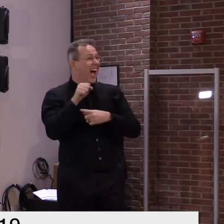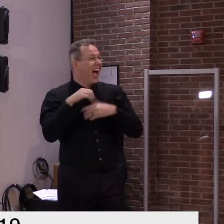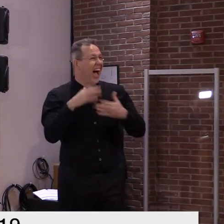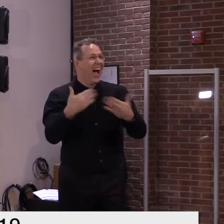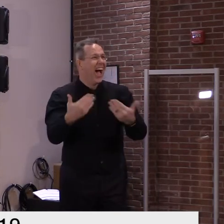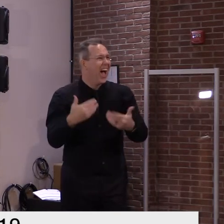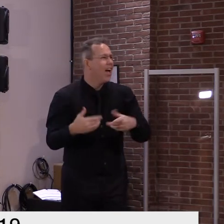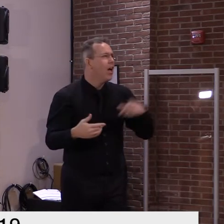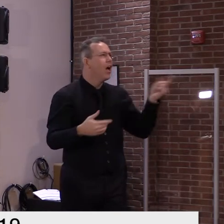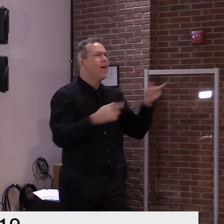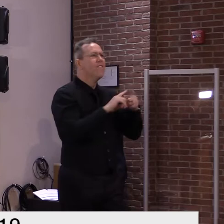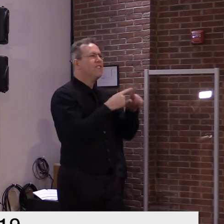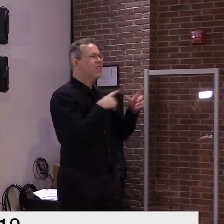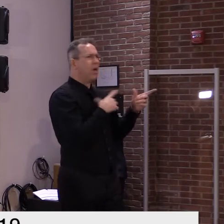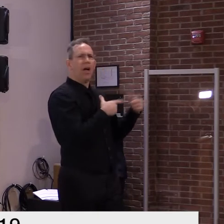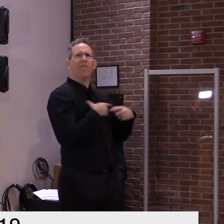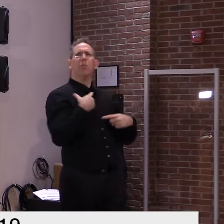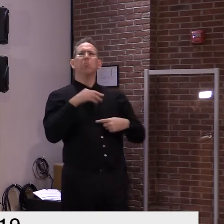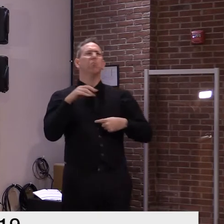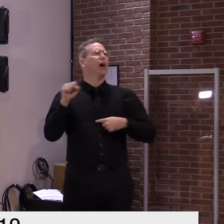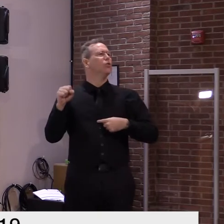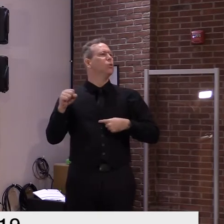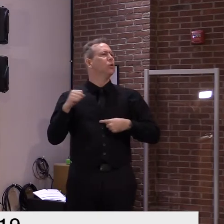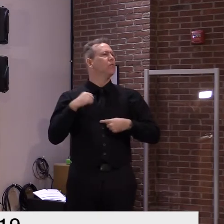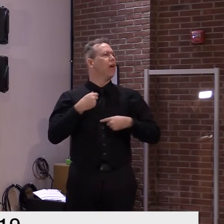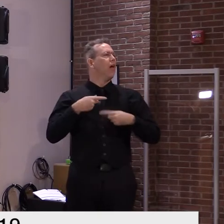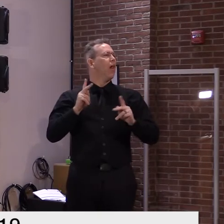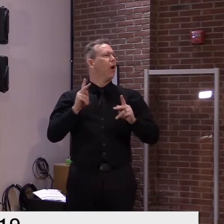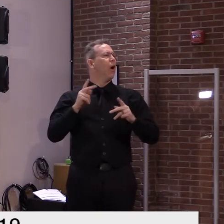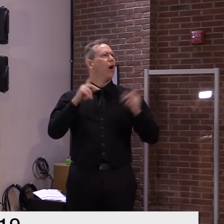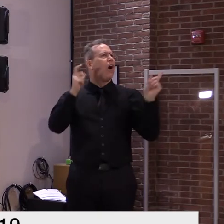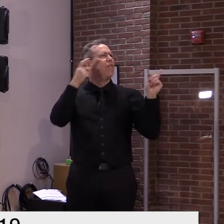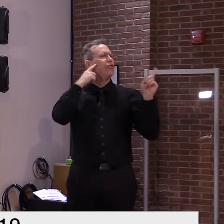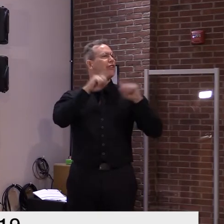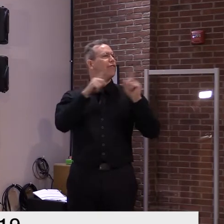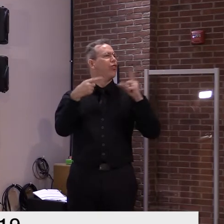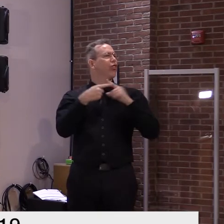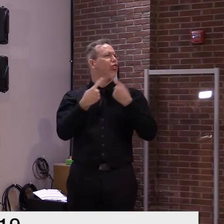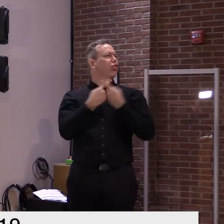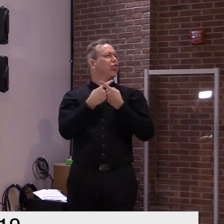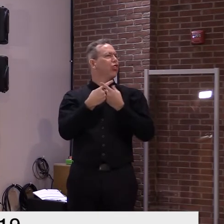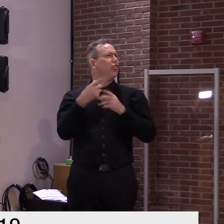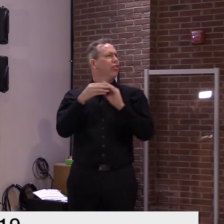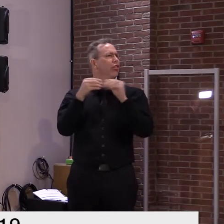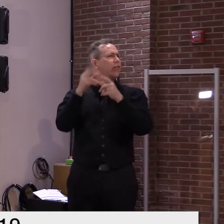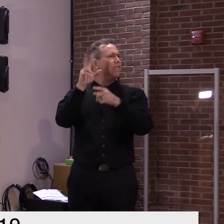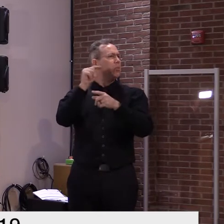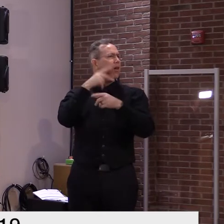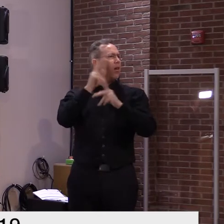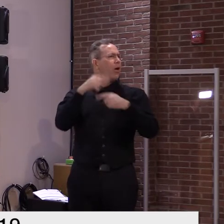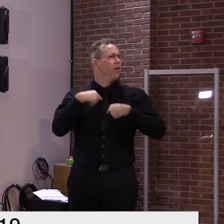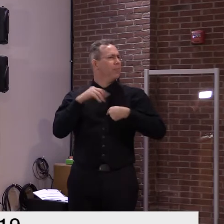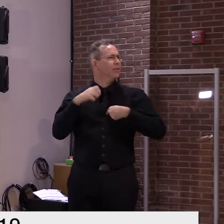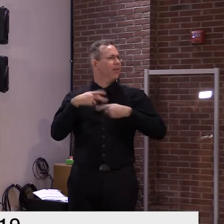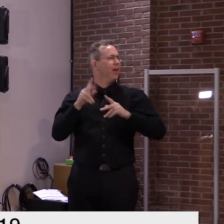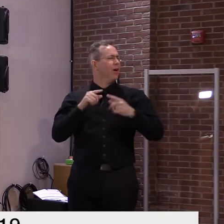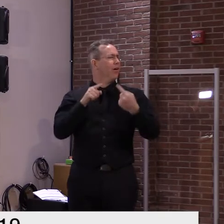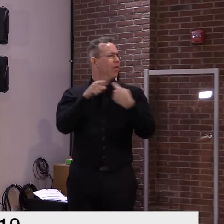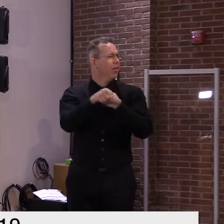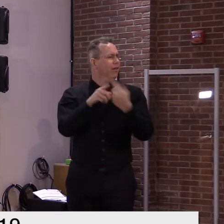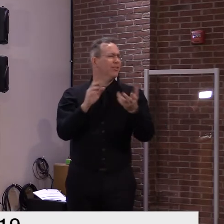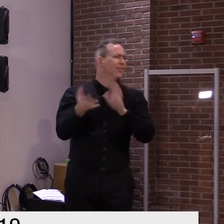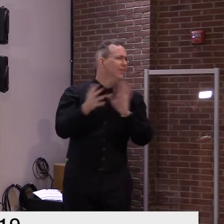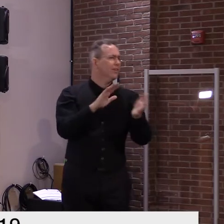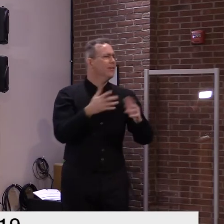in Massachusetts decided to do it another, it just wouldn't work very well. So we need to come together. And I